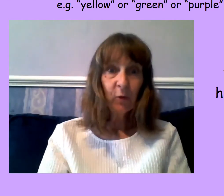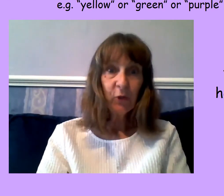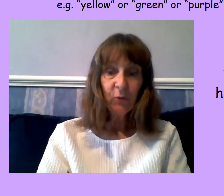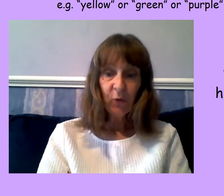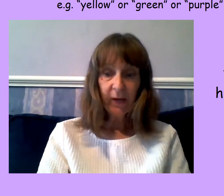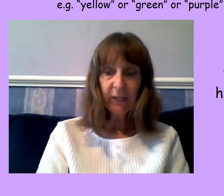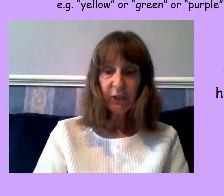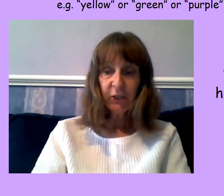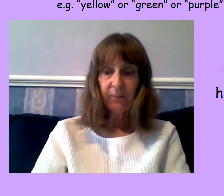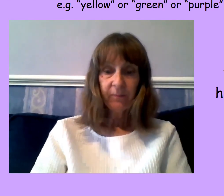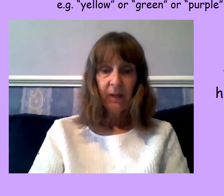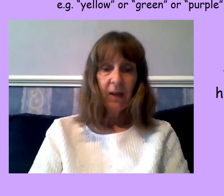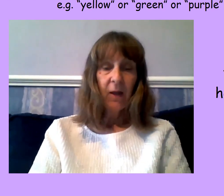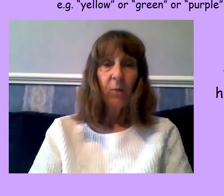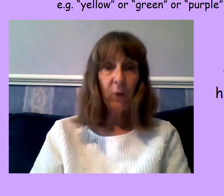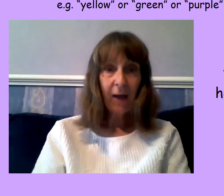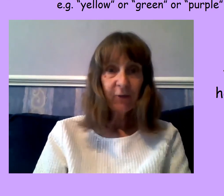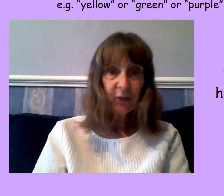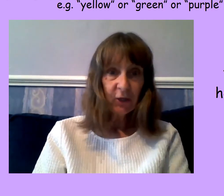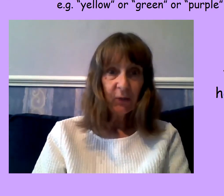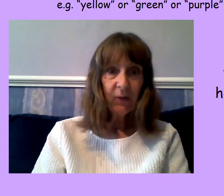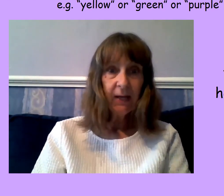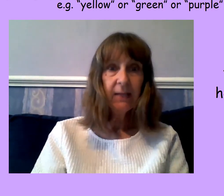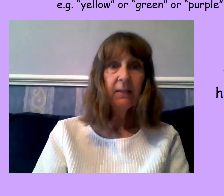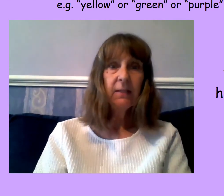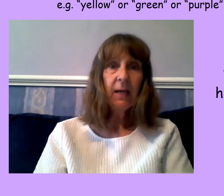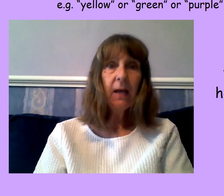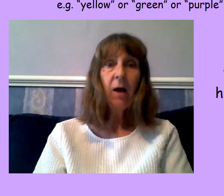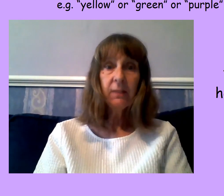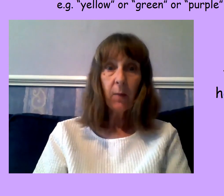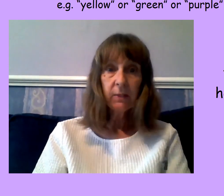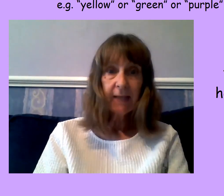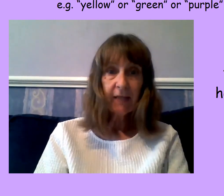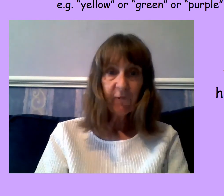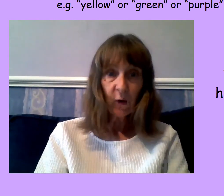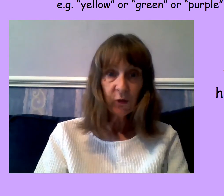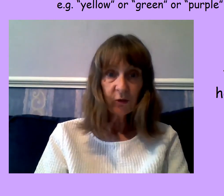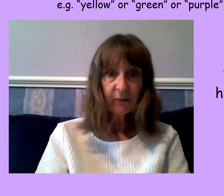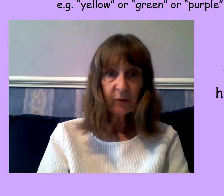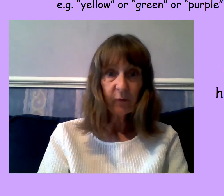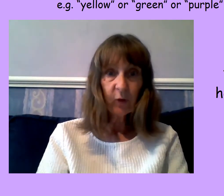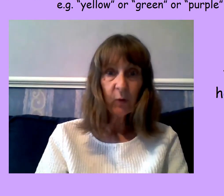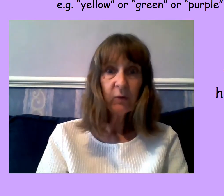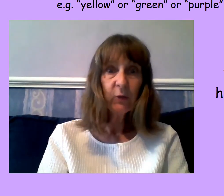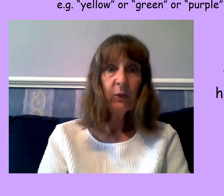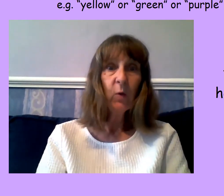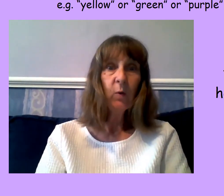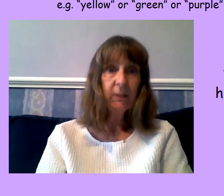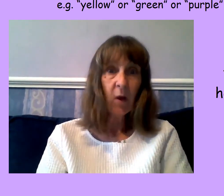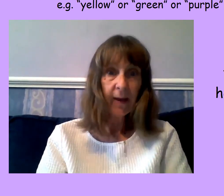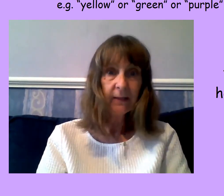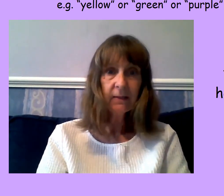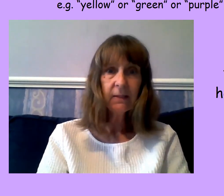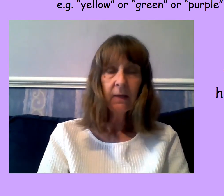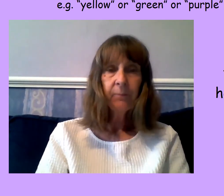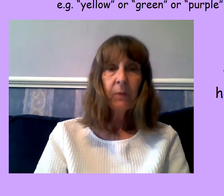Some of your new knowledge, what you have to do is to ask someone to take photographs of you doing your